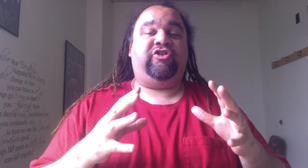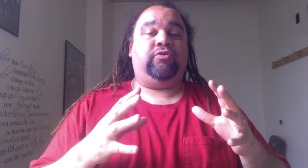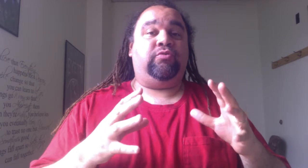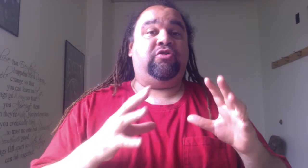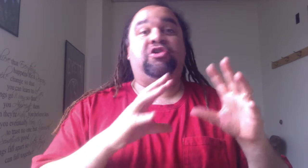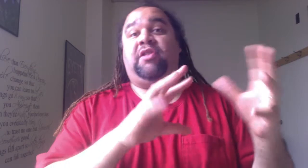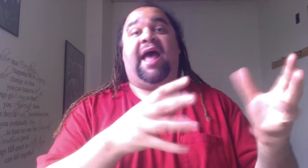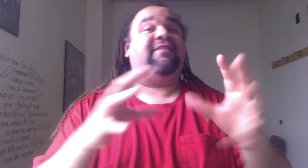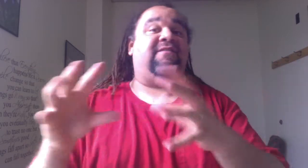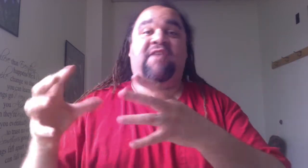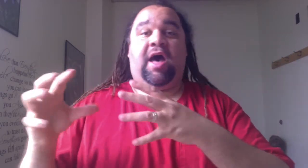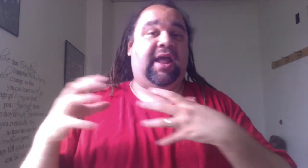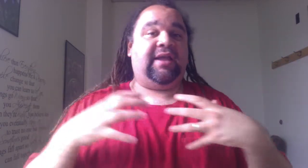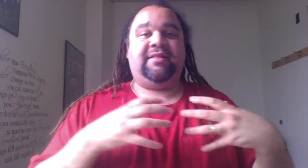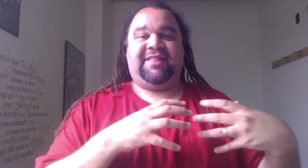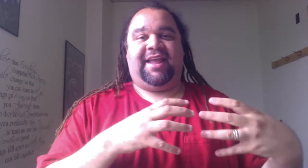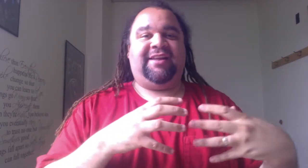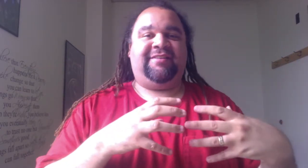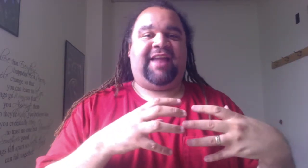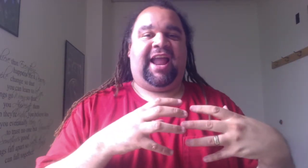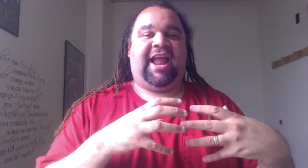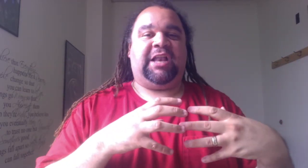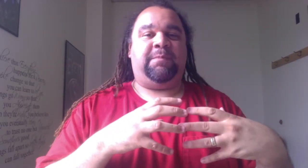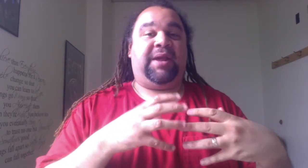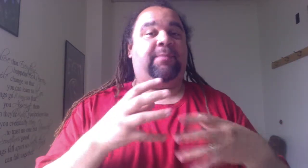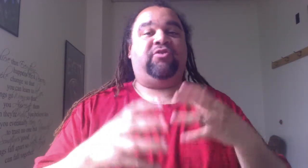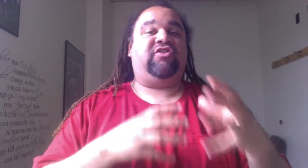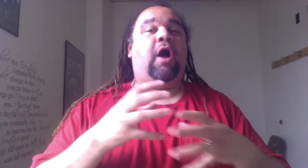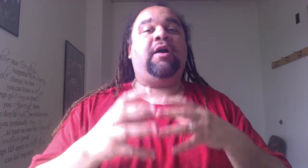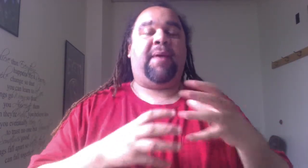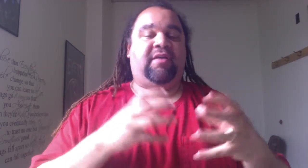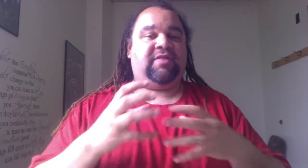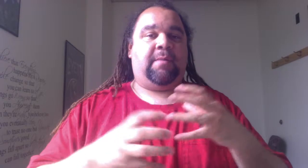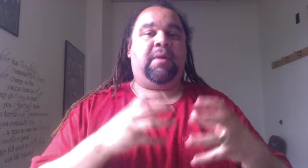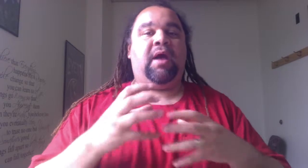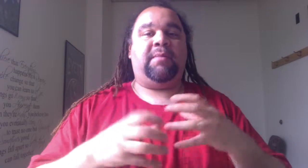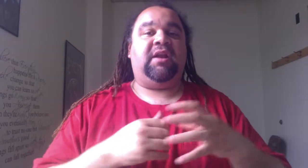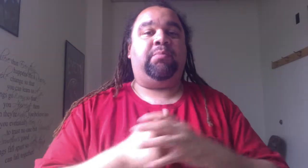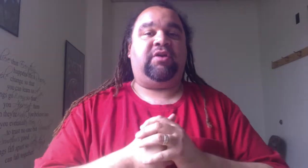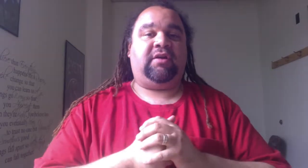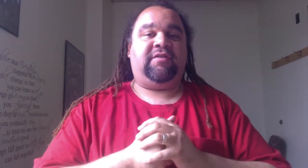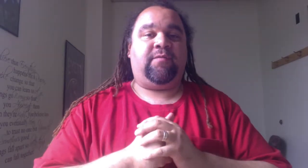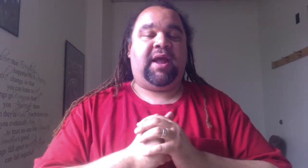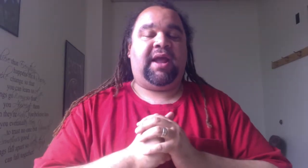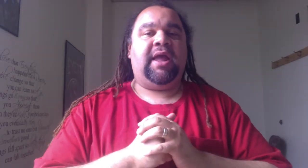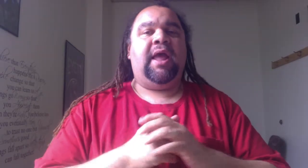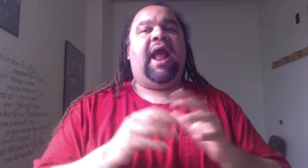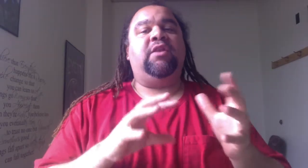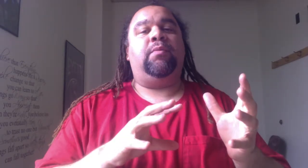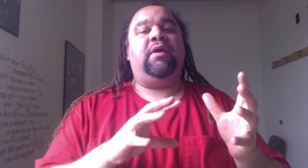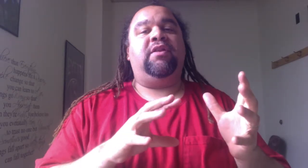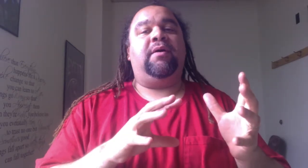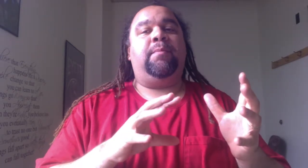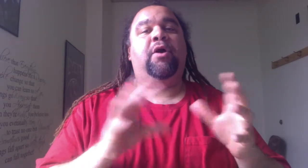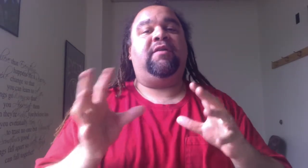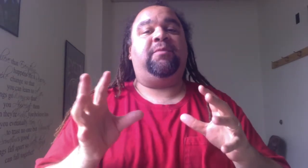to classify things and be able to talk about them in a productive way. And the part of